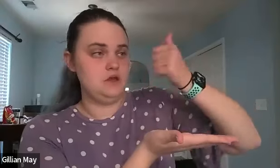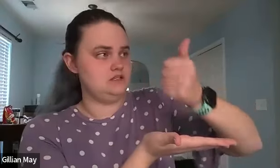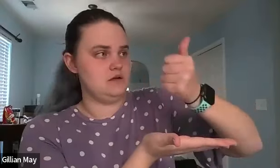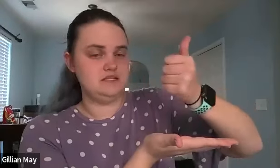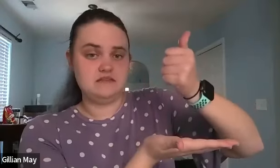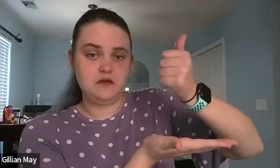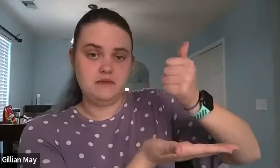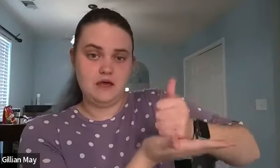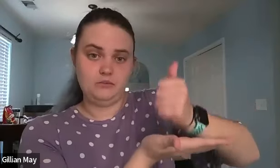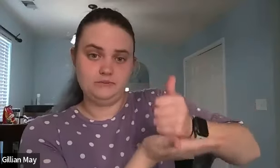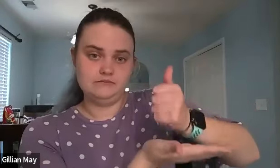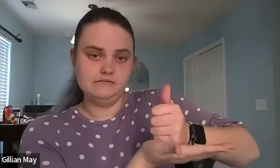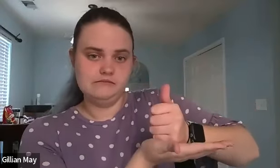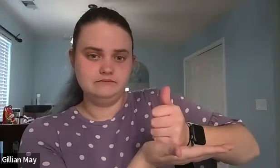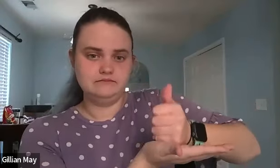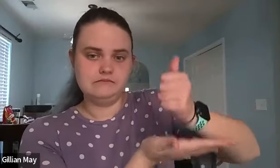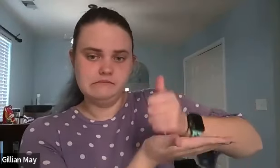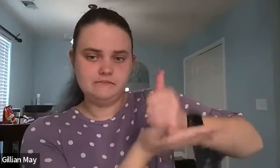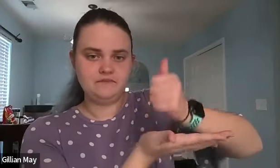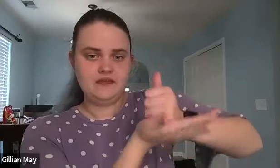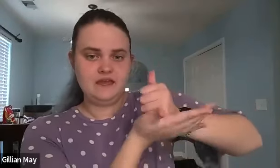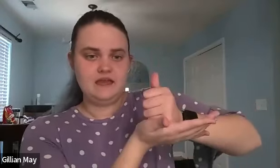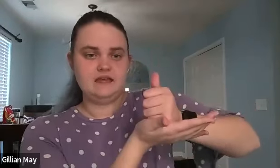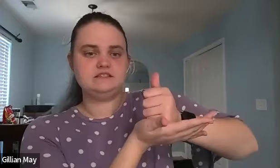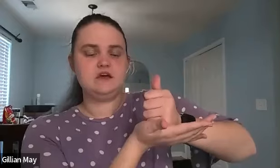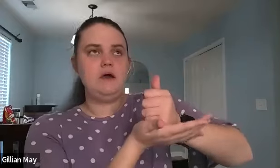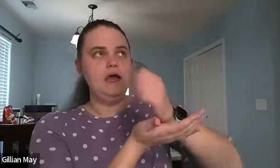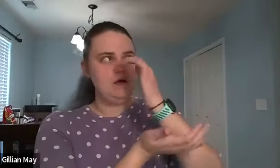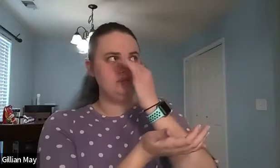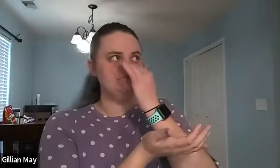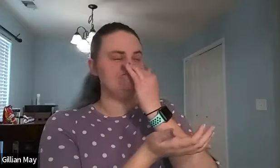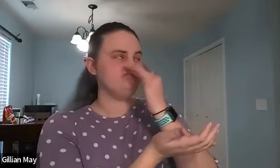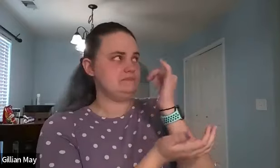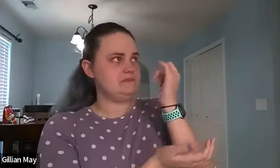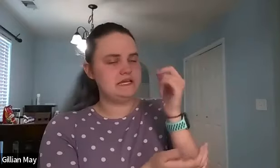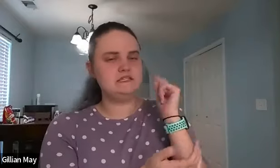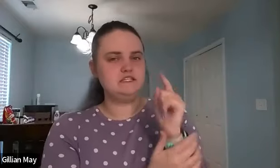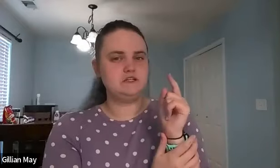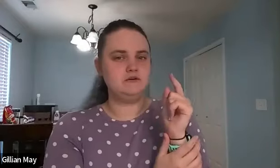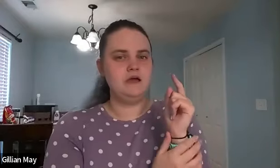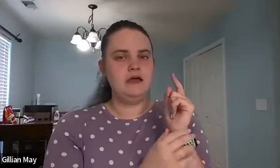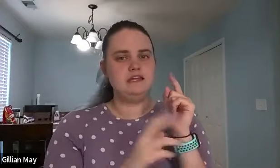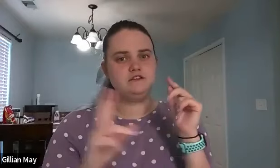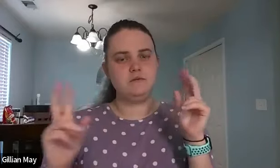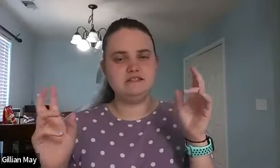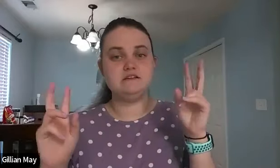dominance at thumb, help. And so help tends to, it's called, basically